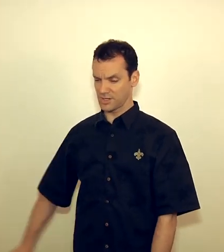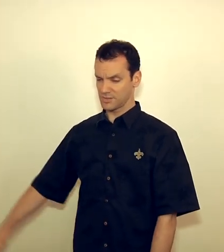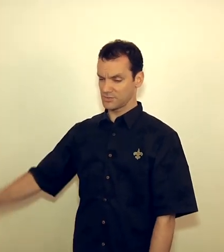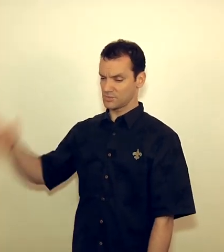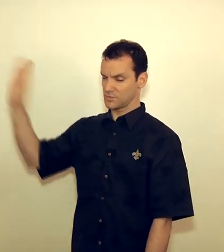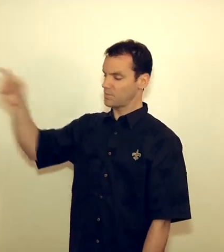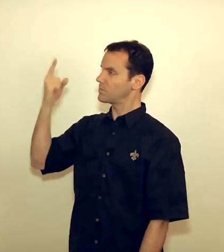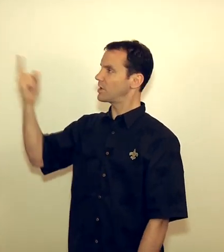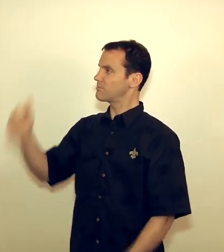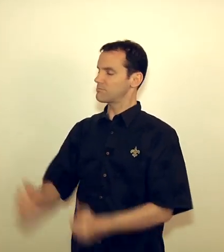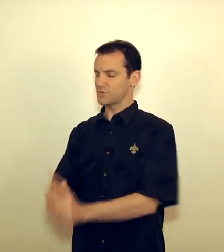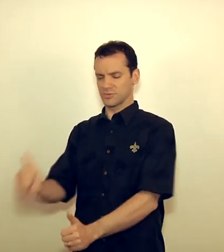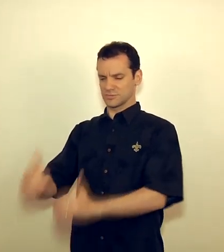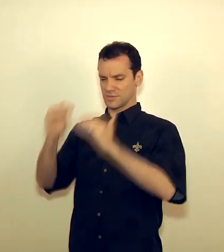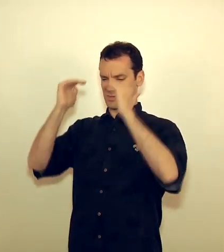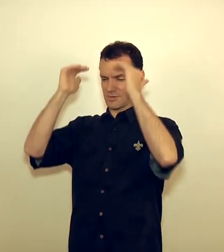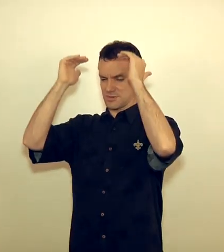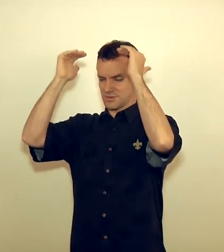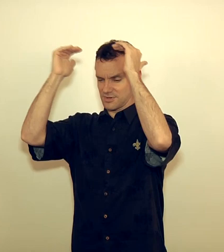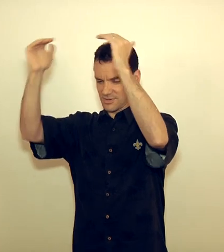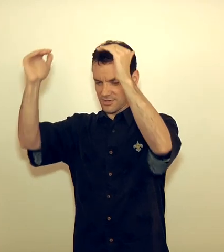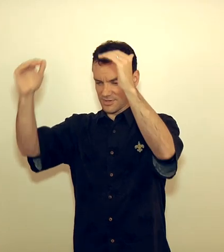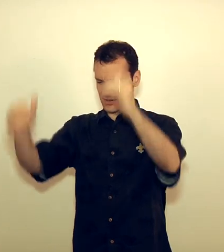Lord. You alone are the Most High.